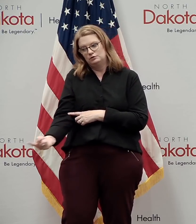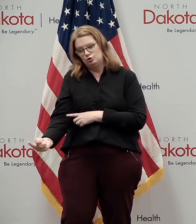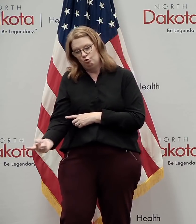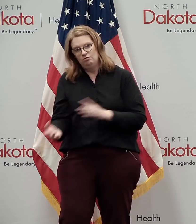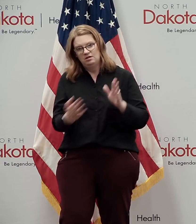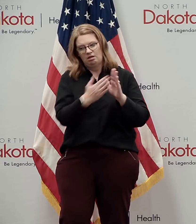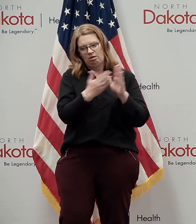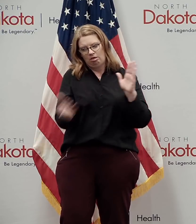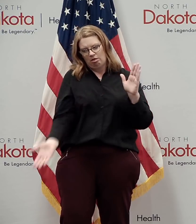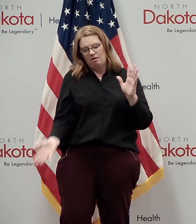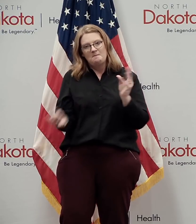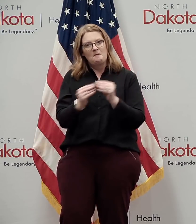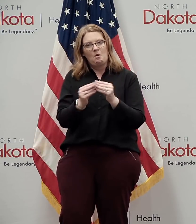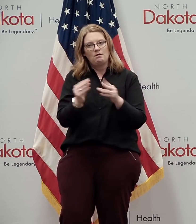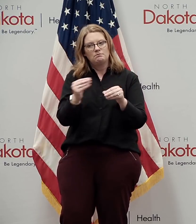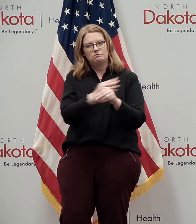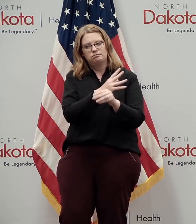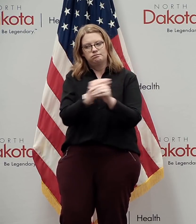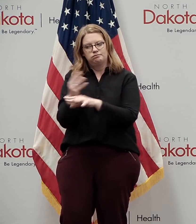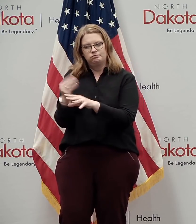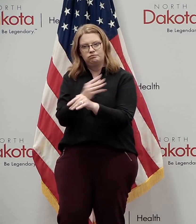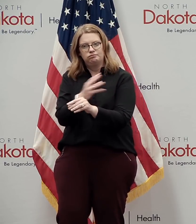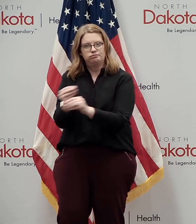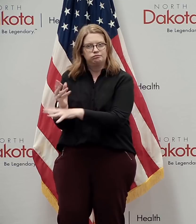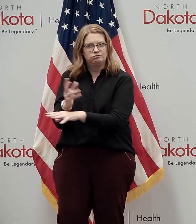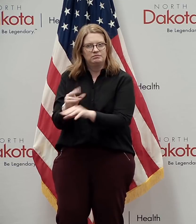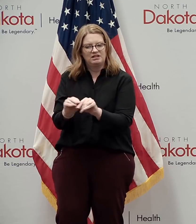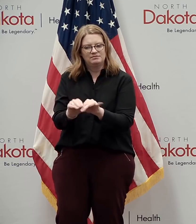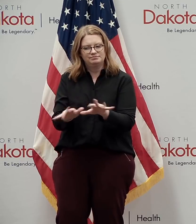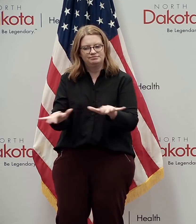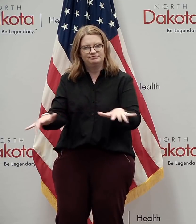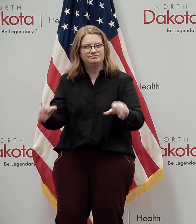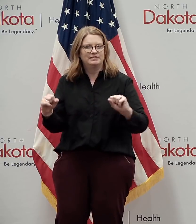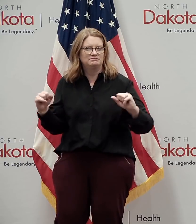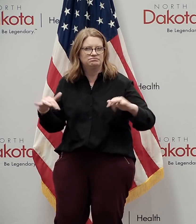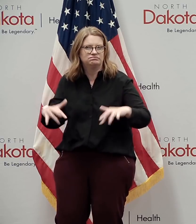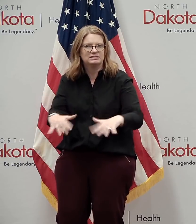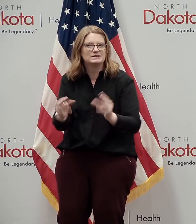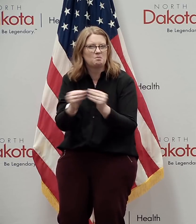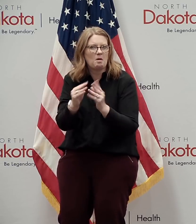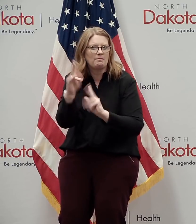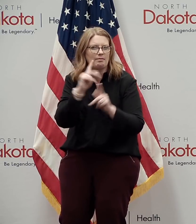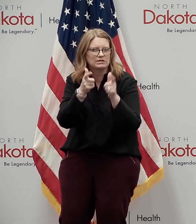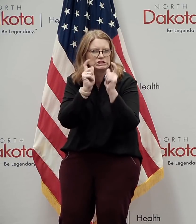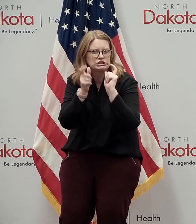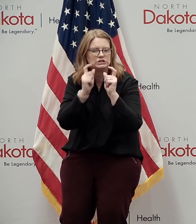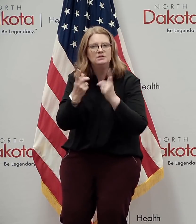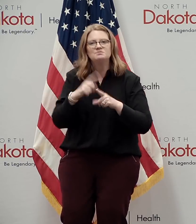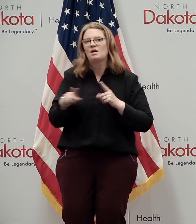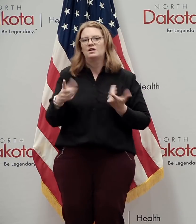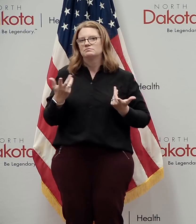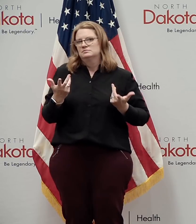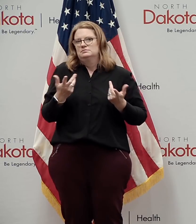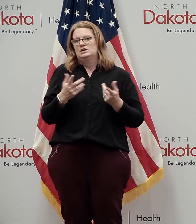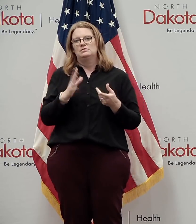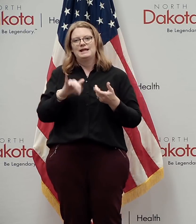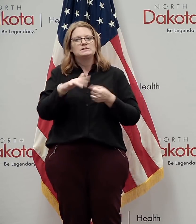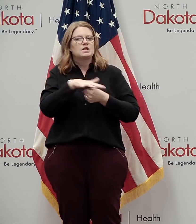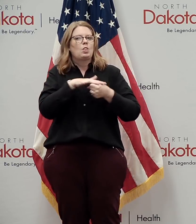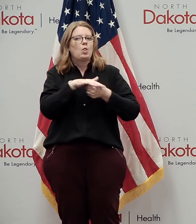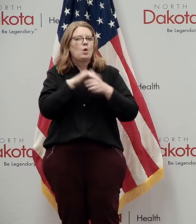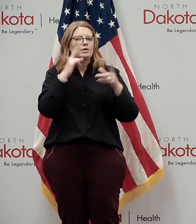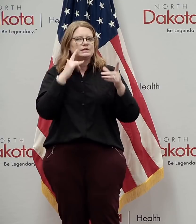was when more transmissible moments were happening. We're looking at all that stuff, but those would all be local decisions if people want to do that.